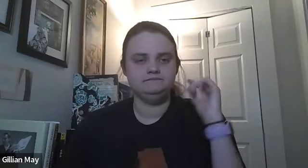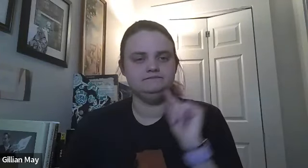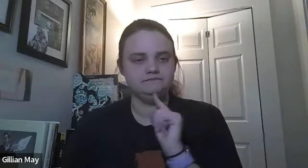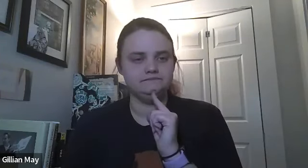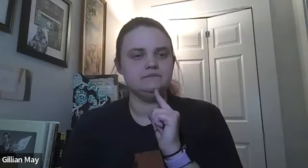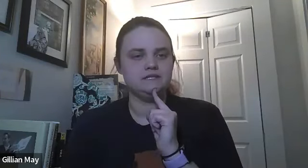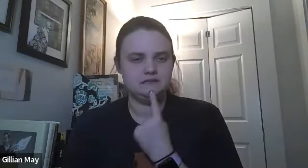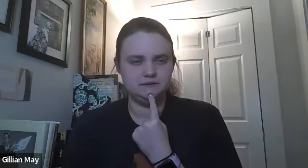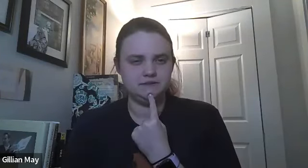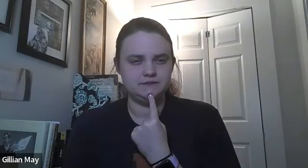Mm-hmm. Serious.